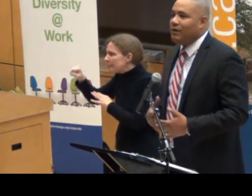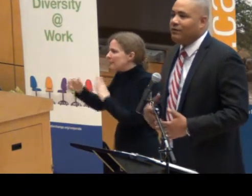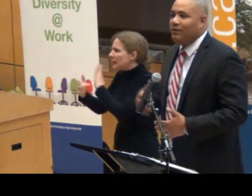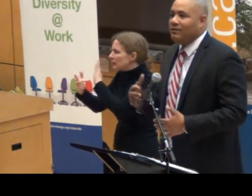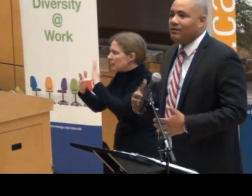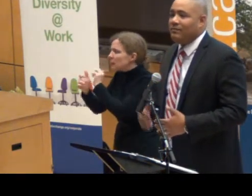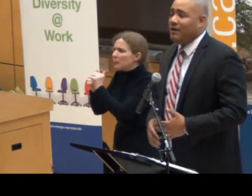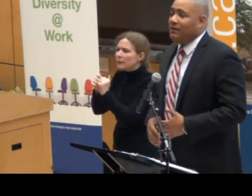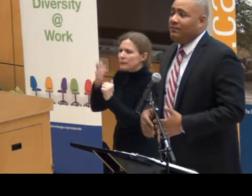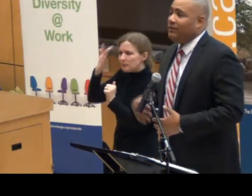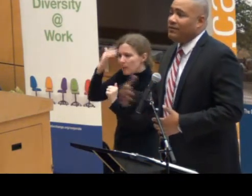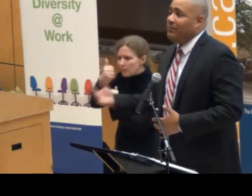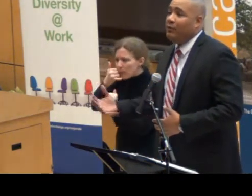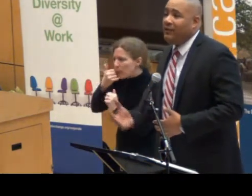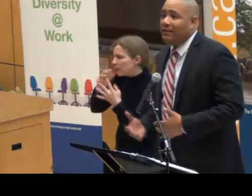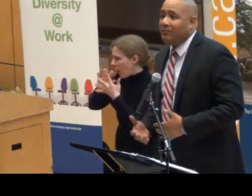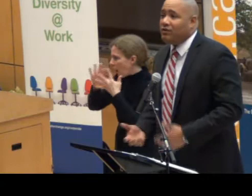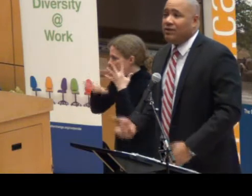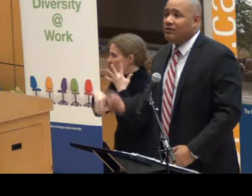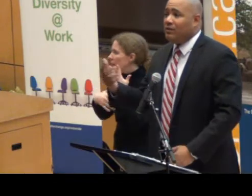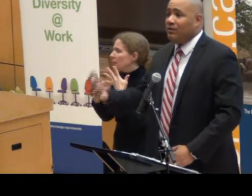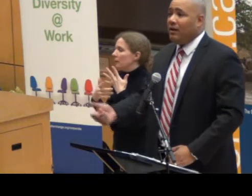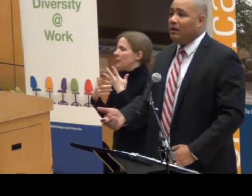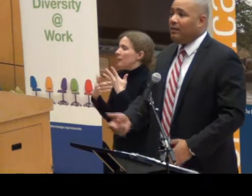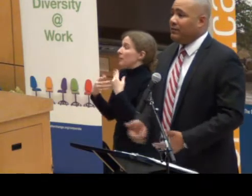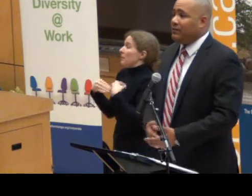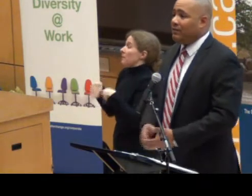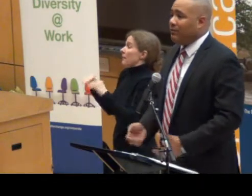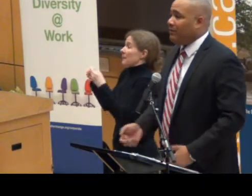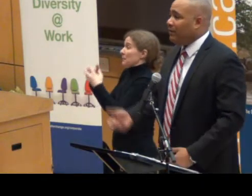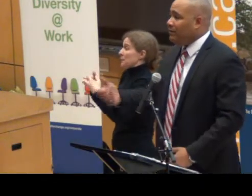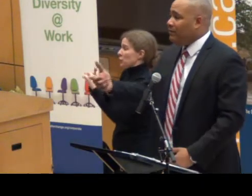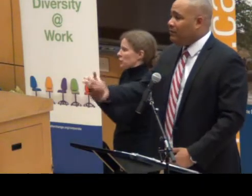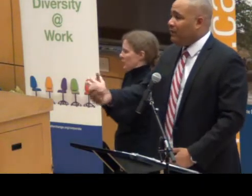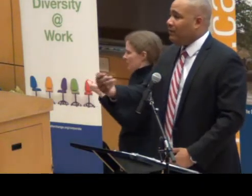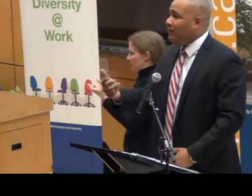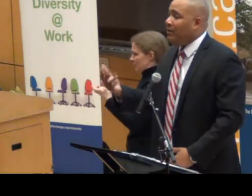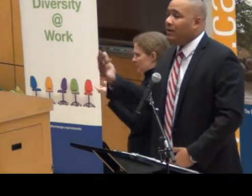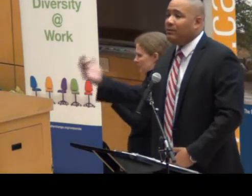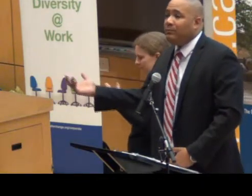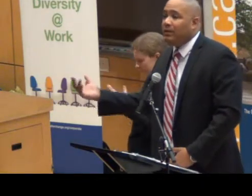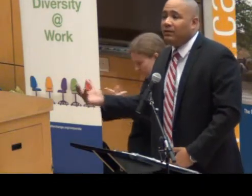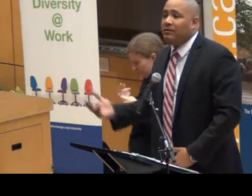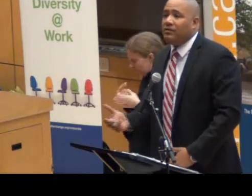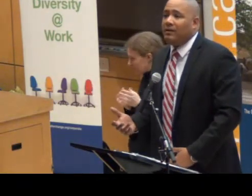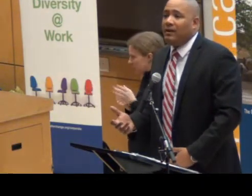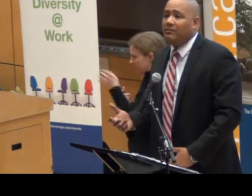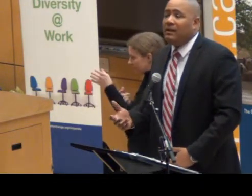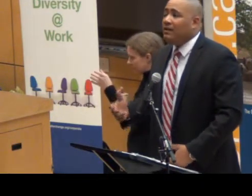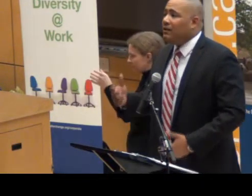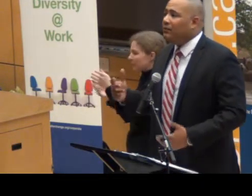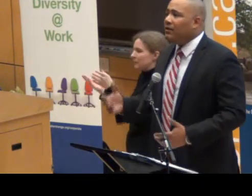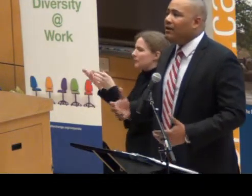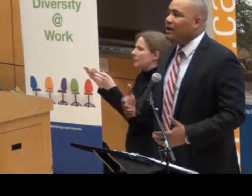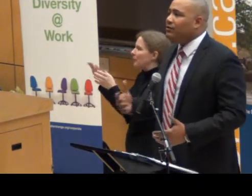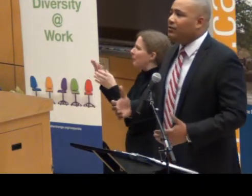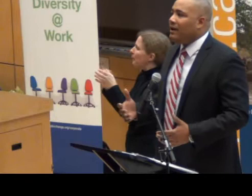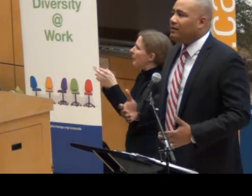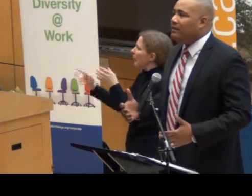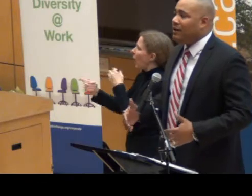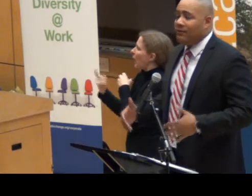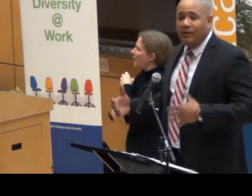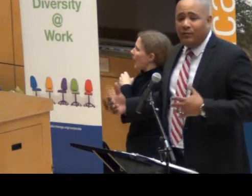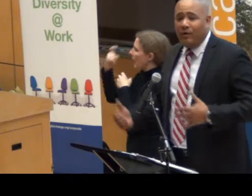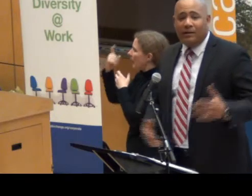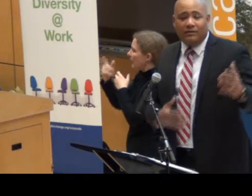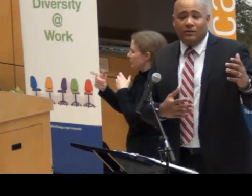using smartphones and, for example, vending machines where you walk up, if it's in a workplace, you just pick what you want and it's built onto your account. You know, very